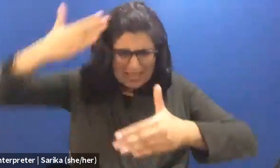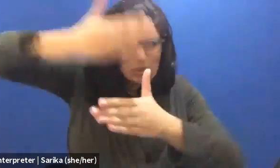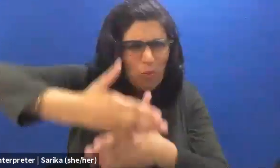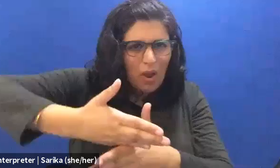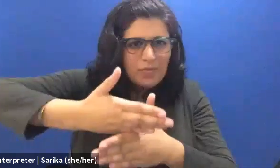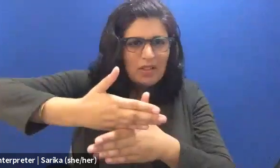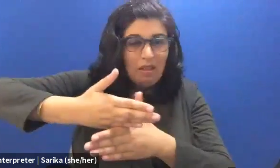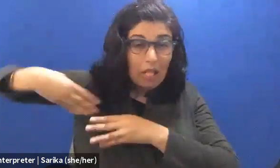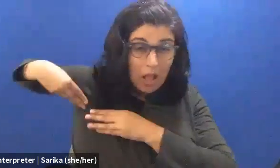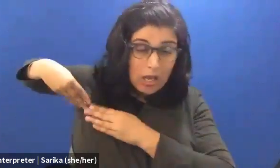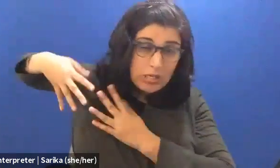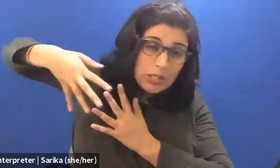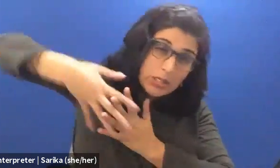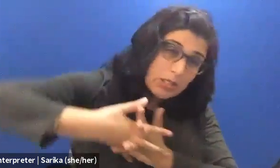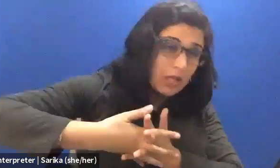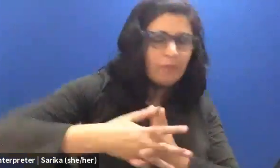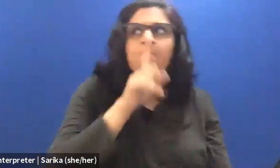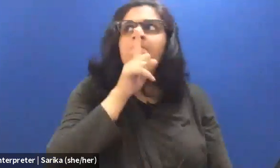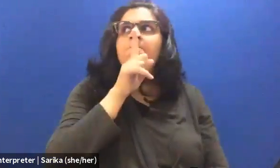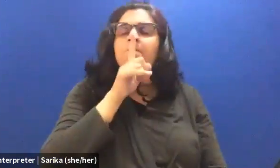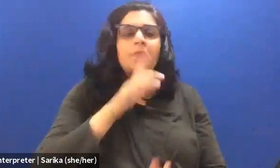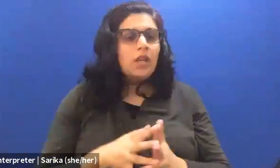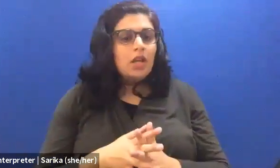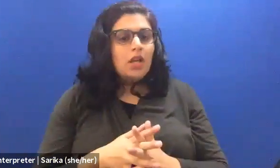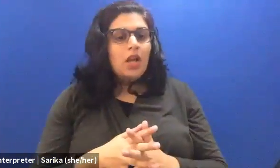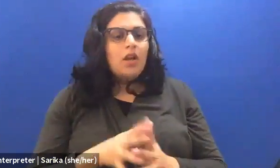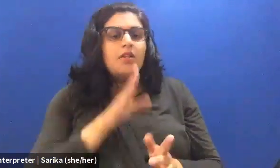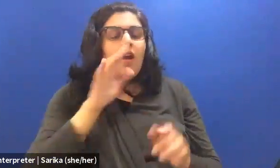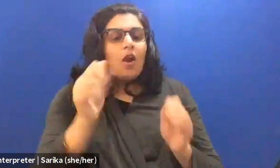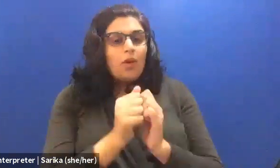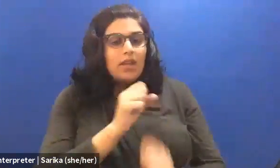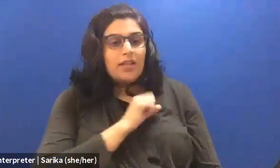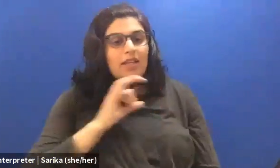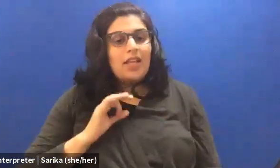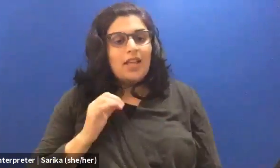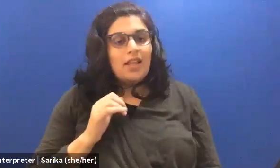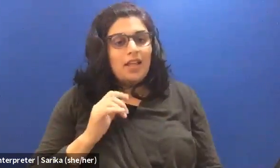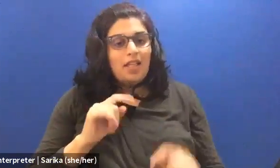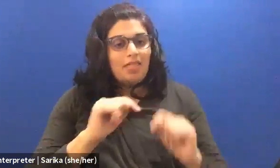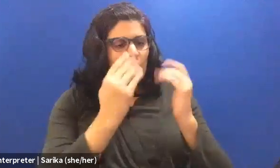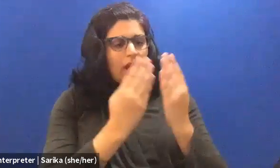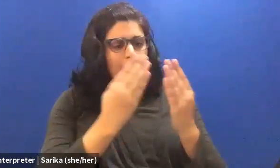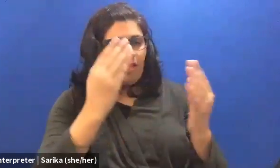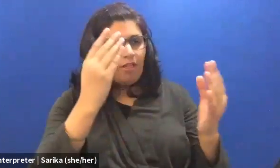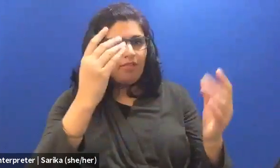really bring in that true, like we talk about, with staff or our membership, is that tribal think. How are we going